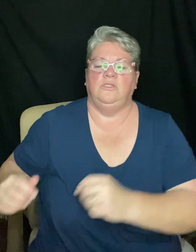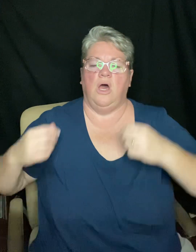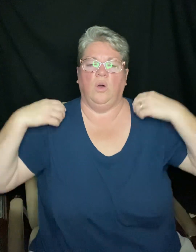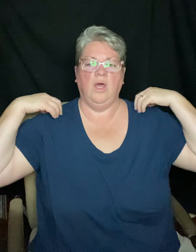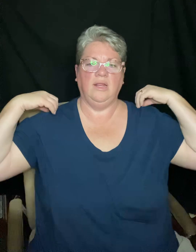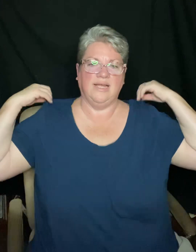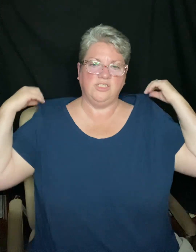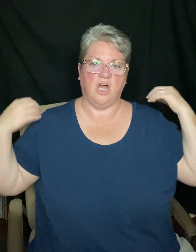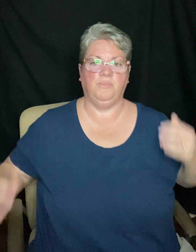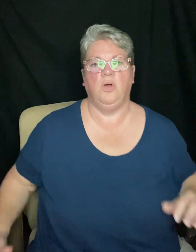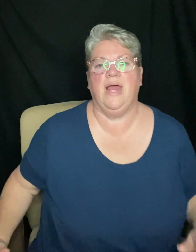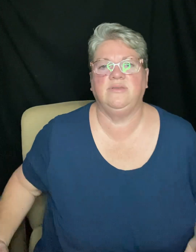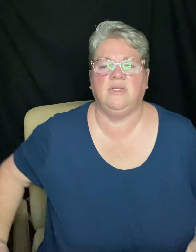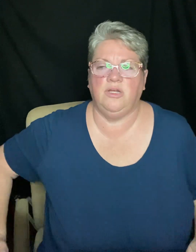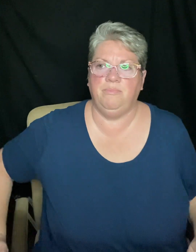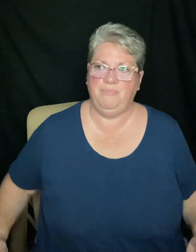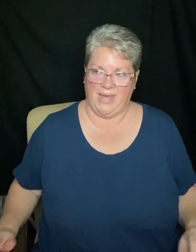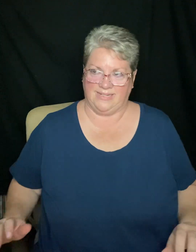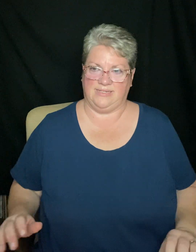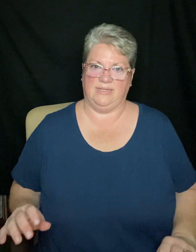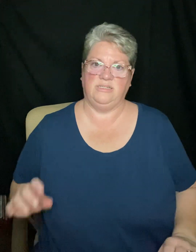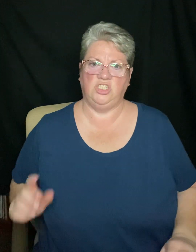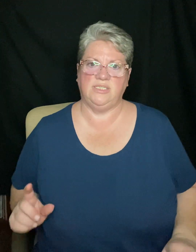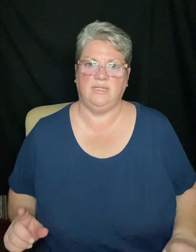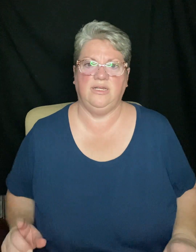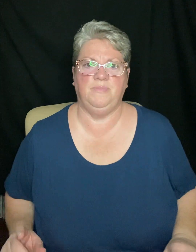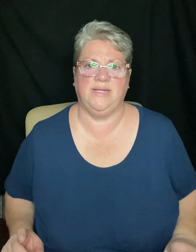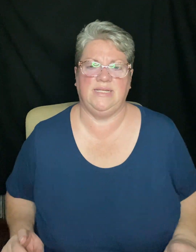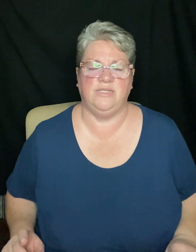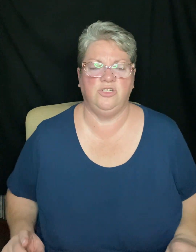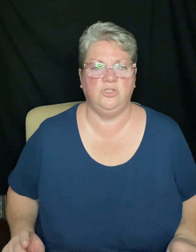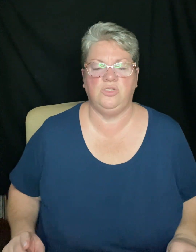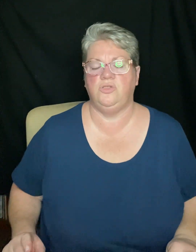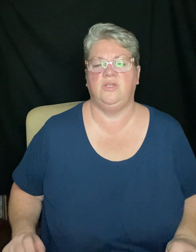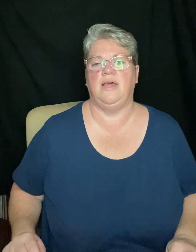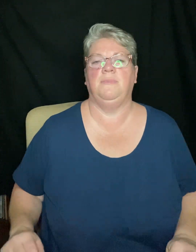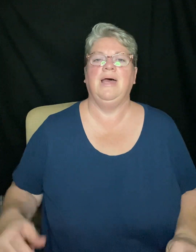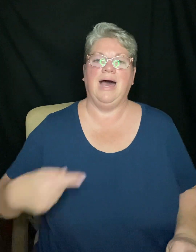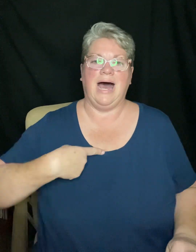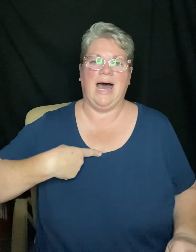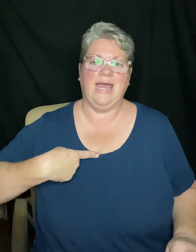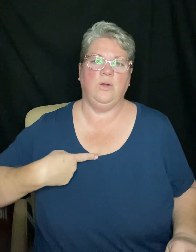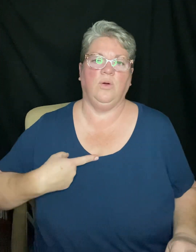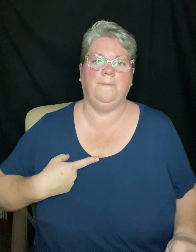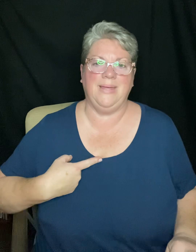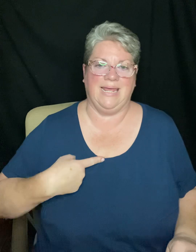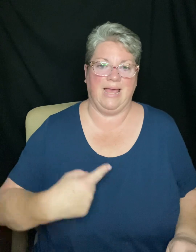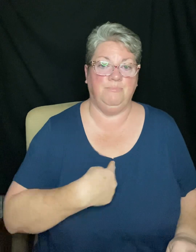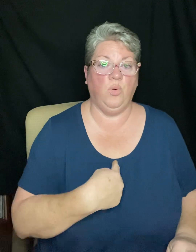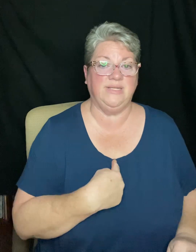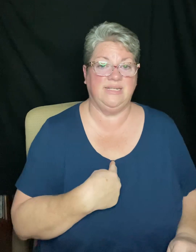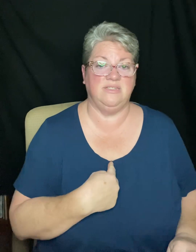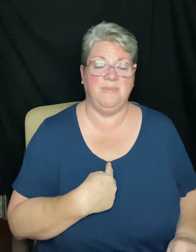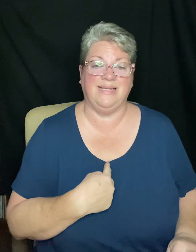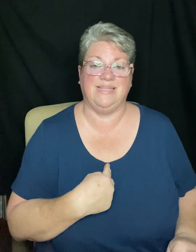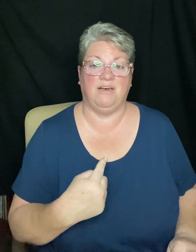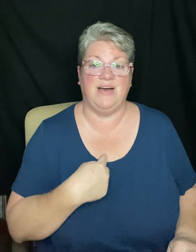So let's talk pronouns a little bit, just a little bit to introduce you to them. I or me, I'm pointing to myself.